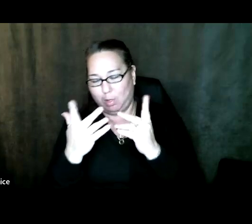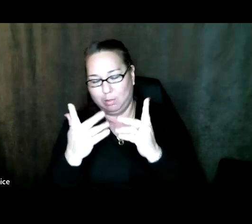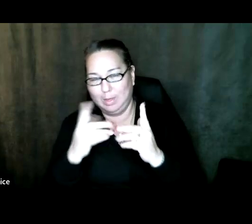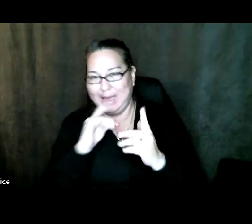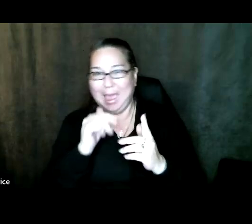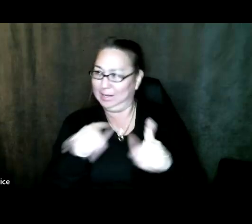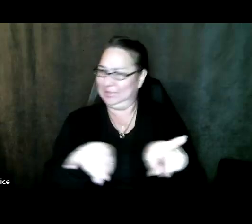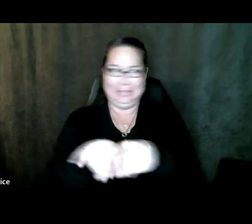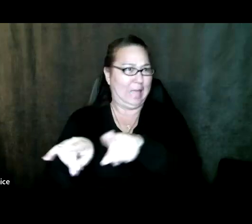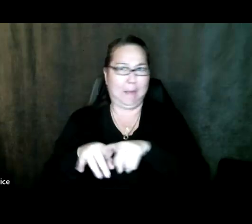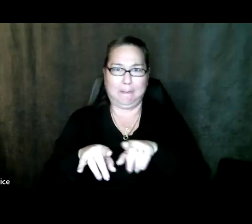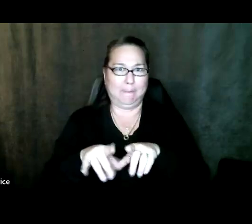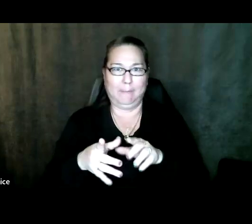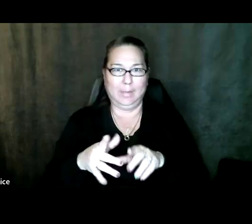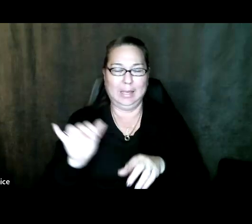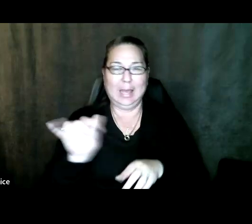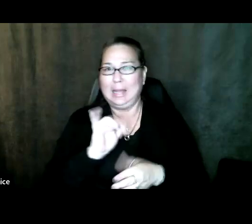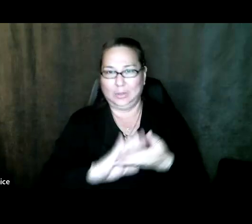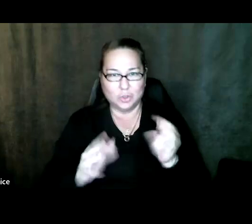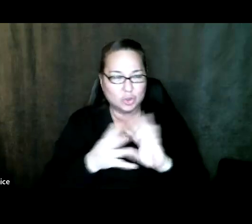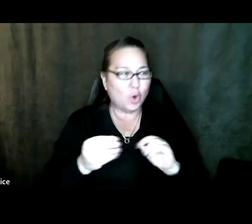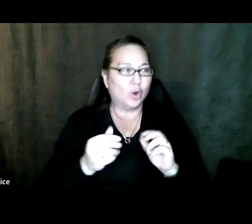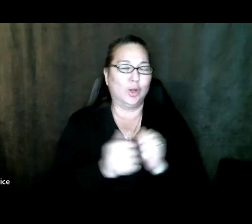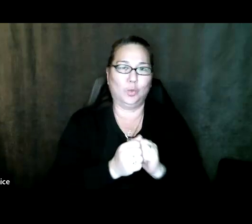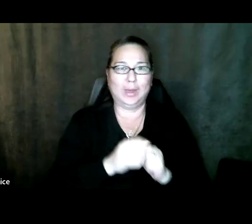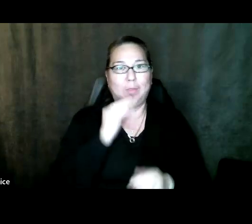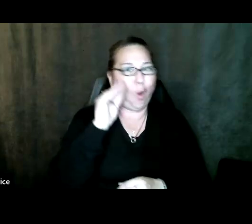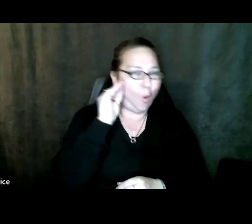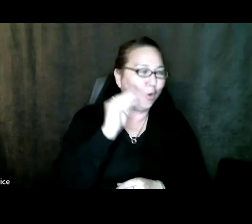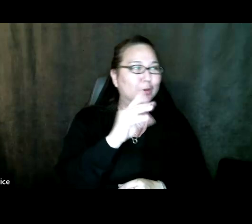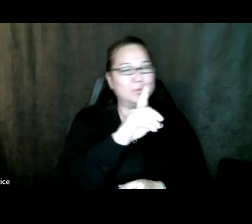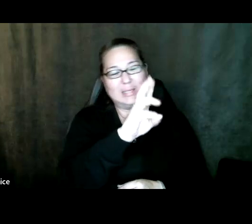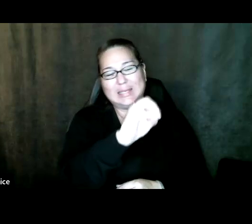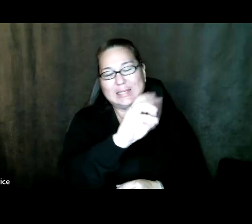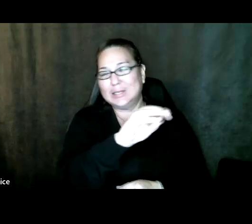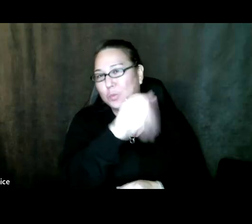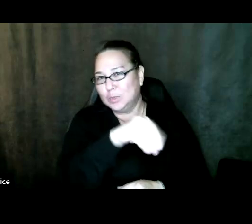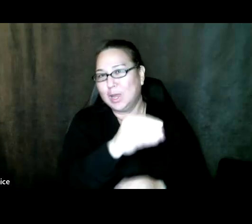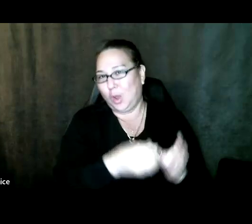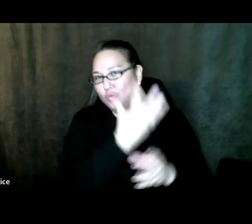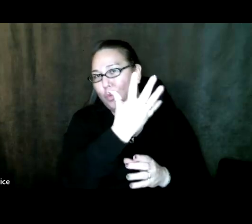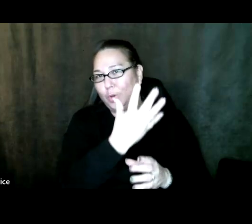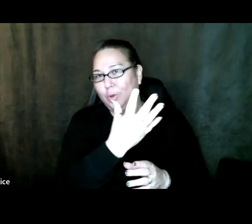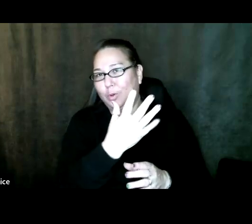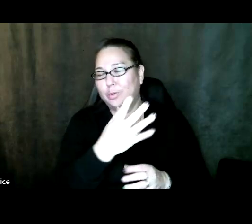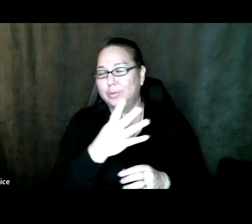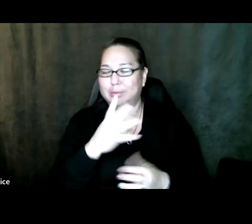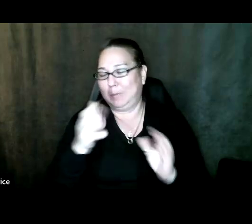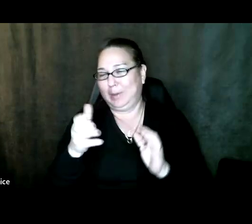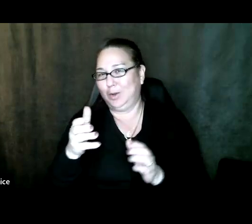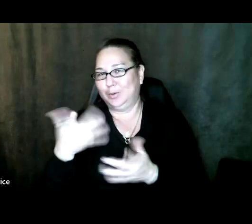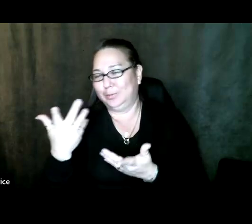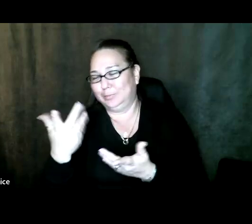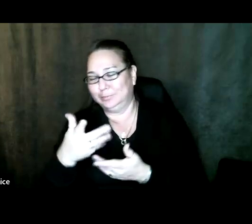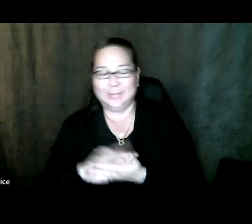same, right? The story of the homes with a 60% growth is very different than insert another school who saw less. There is